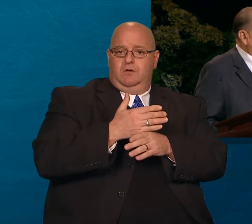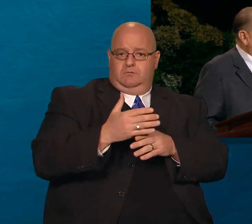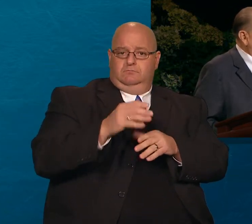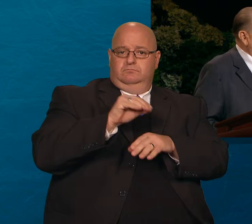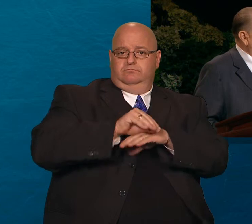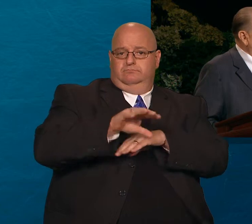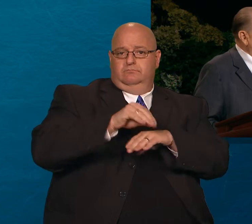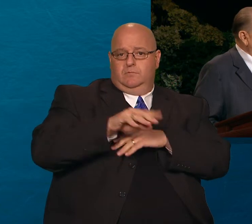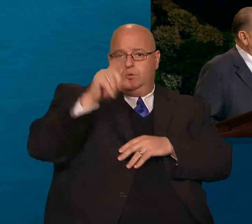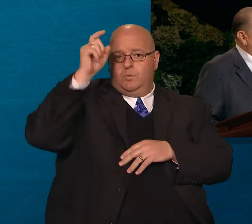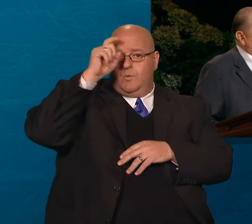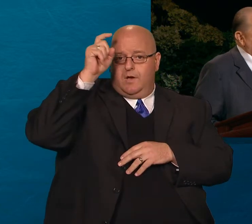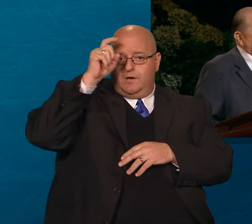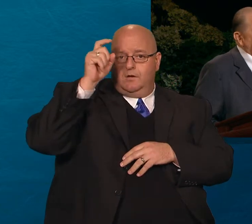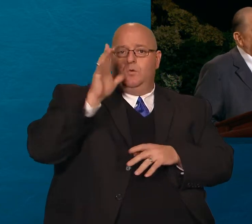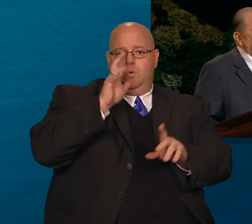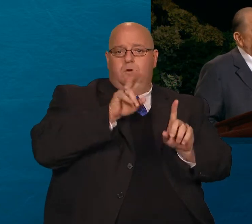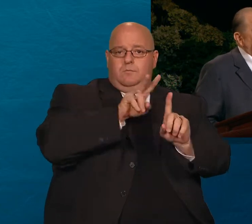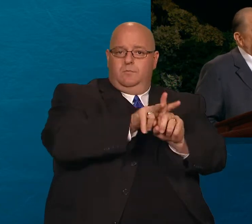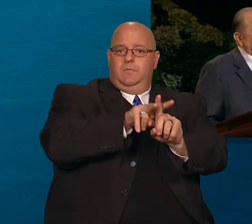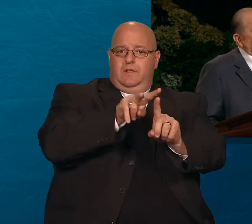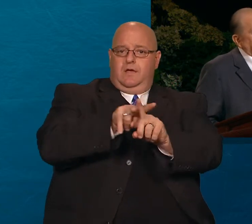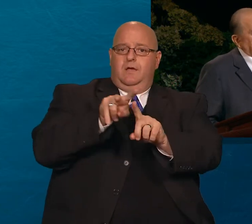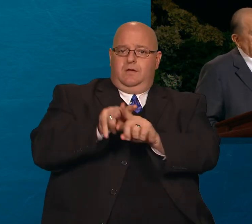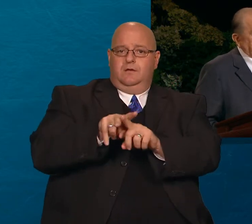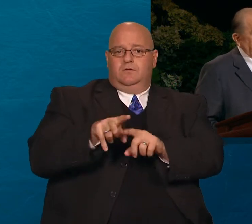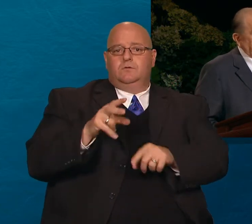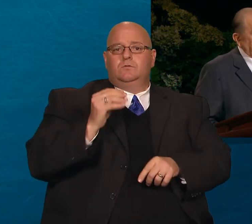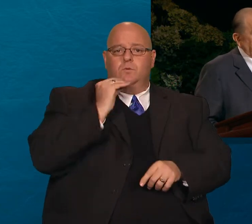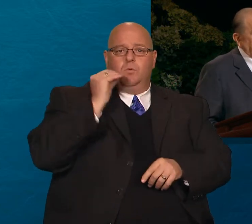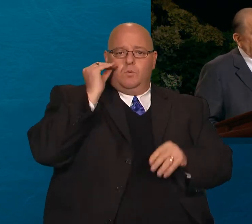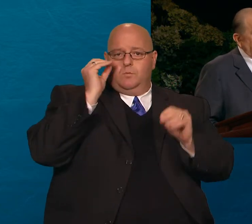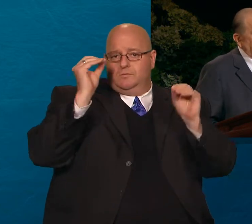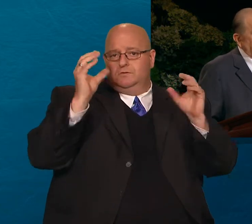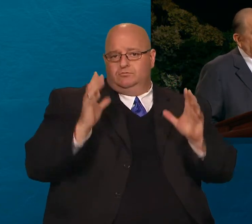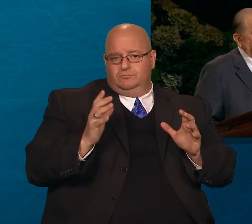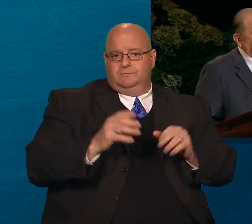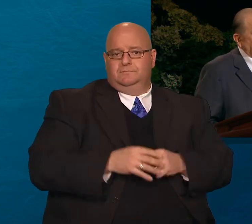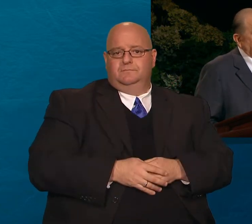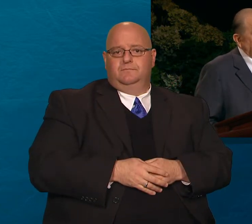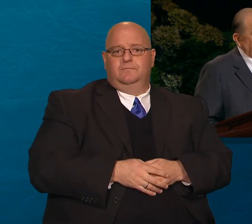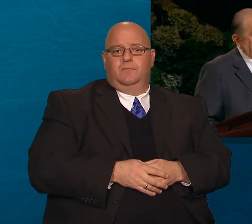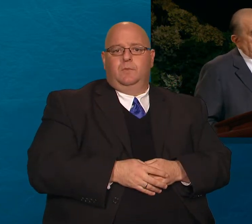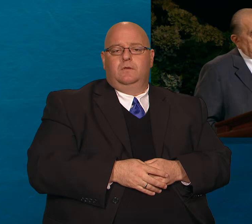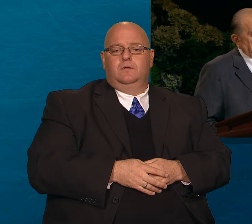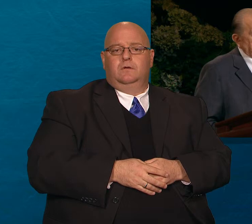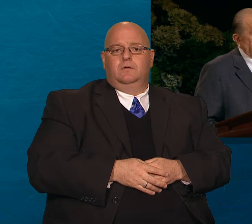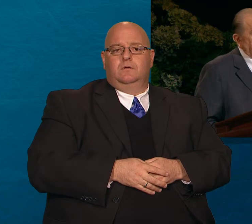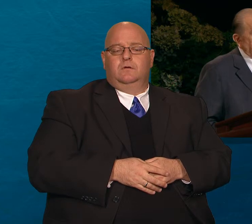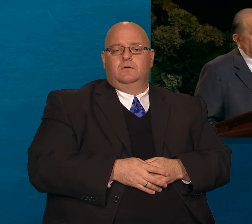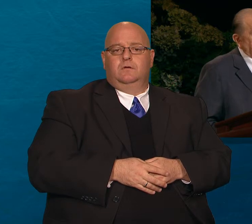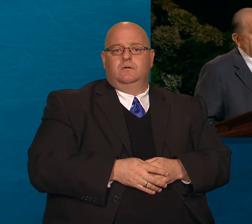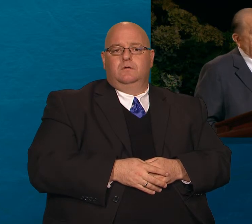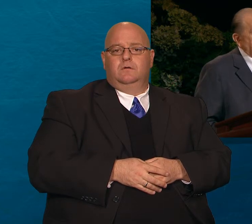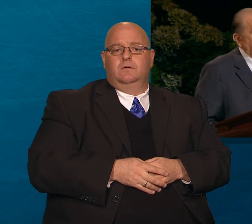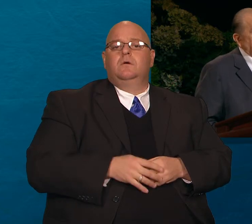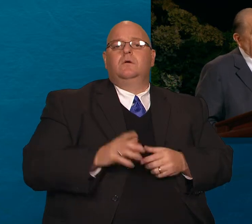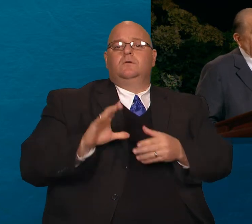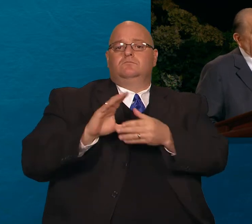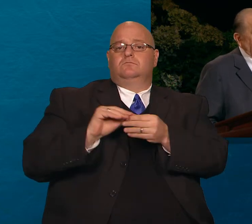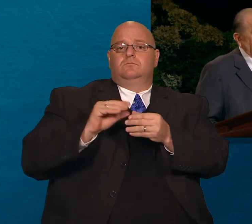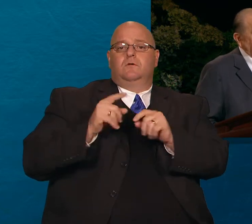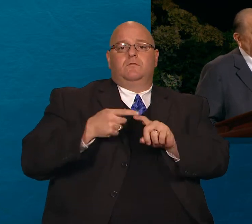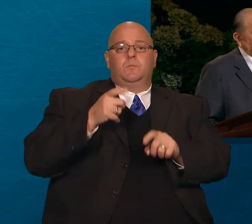counsel, which surely applies to home teachers. It comes from